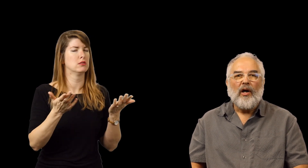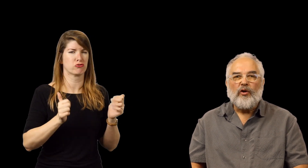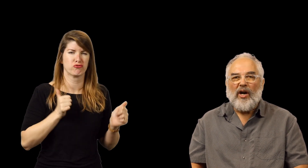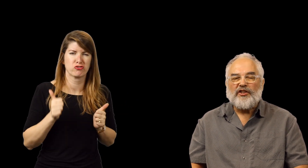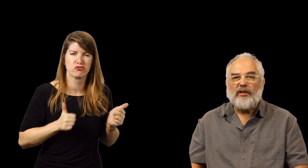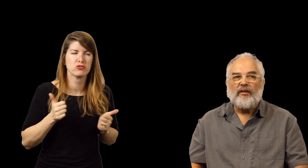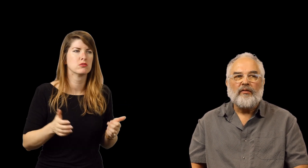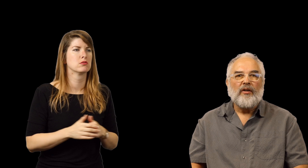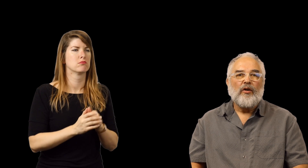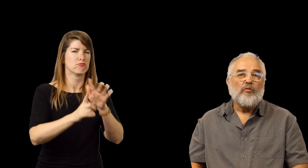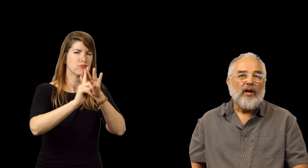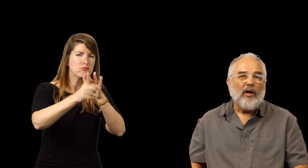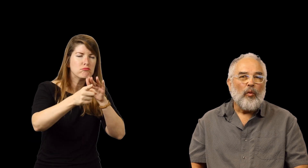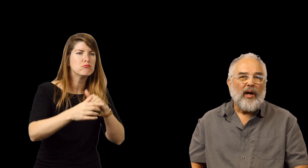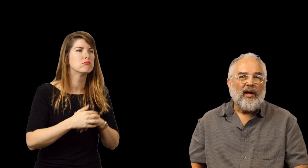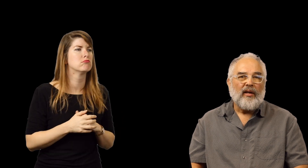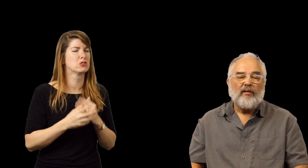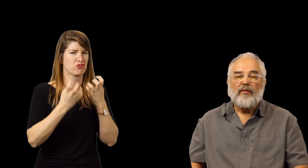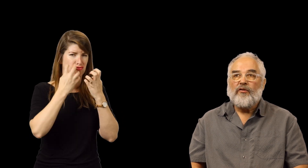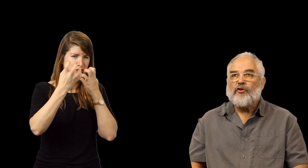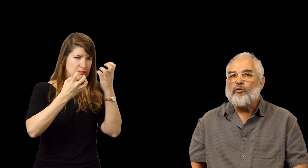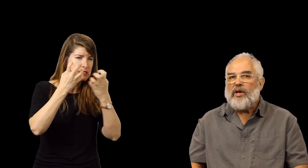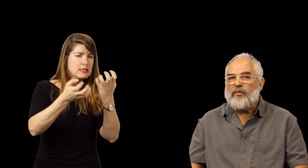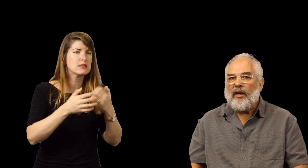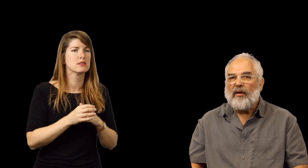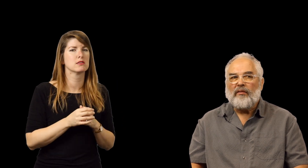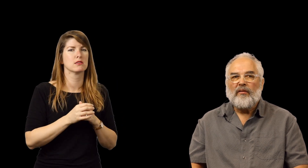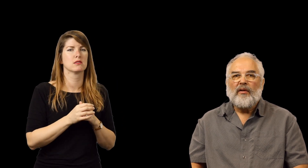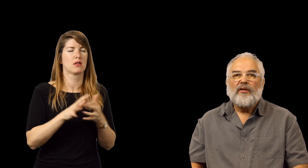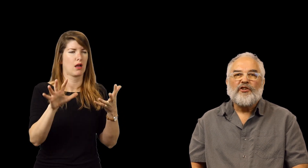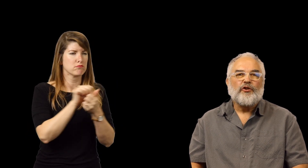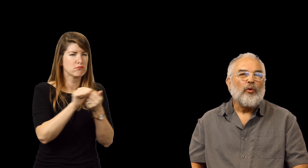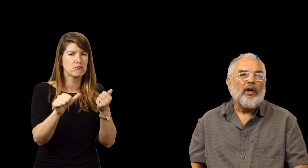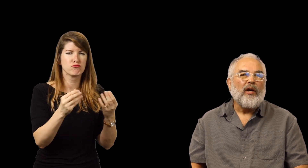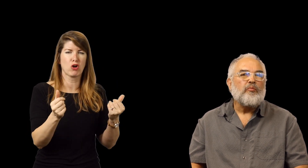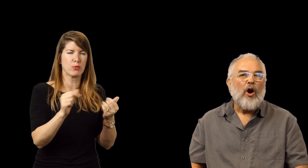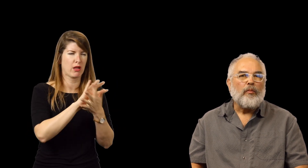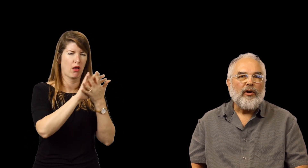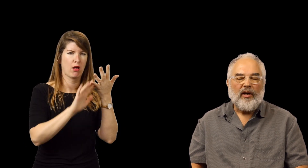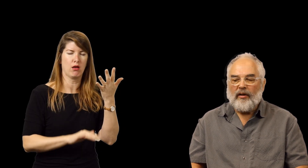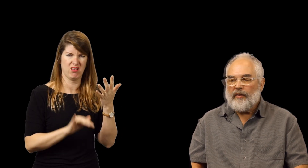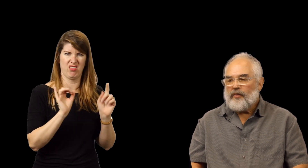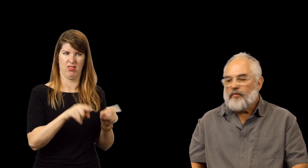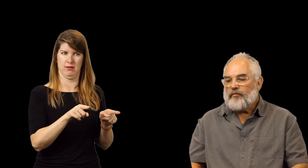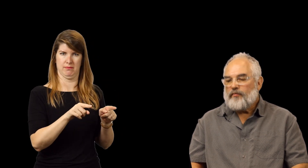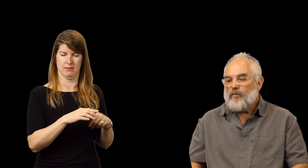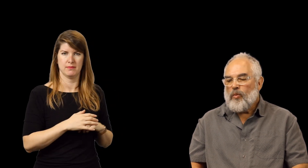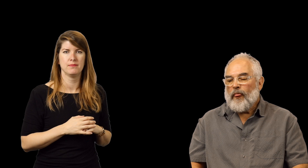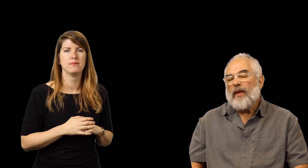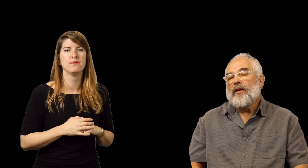behavior, aggression, running away, screaming, destroying of property.